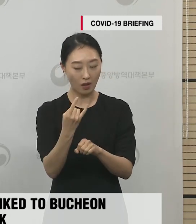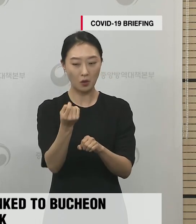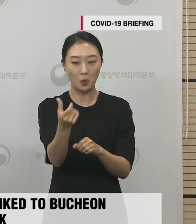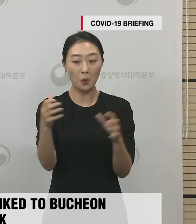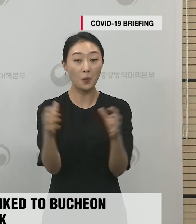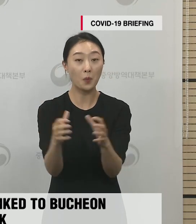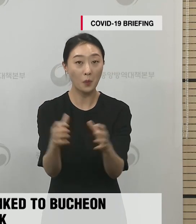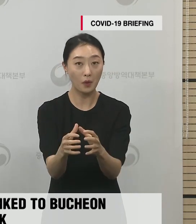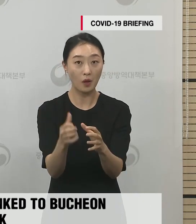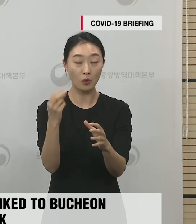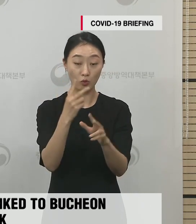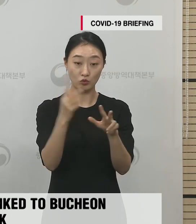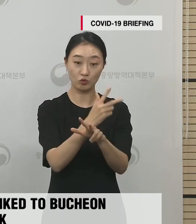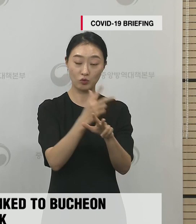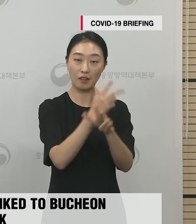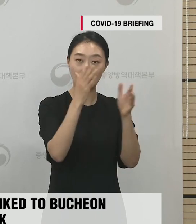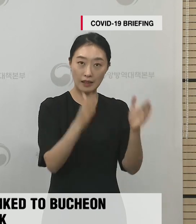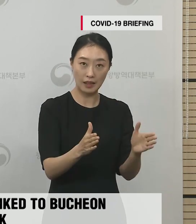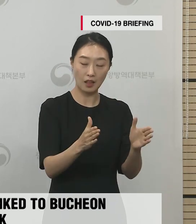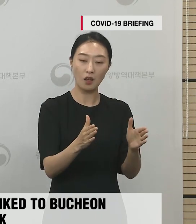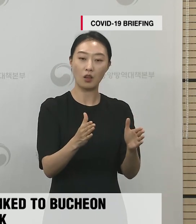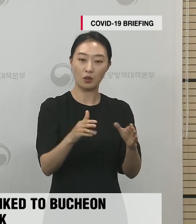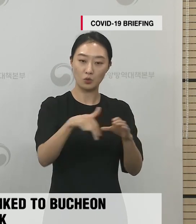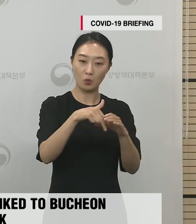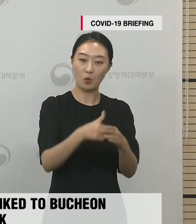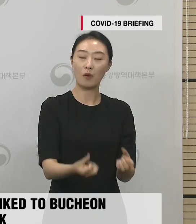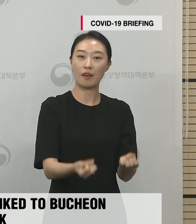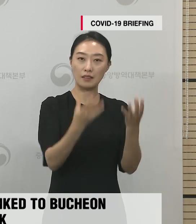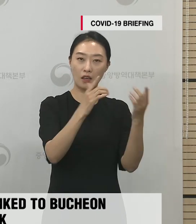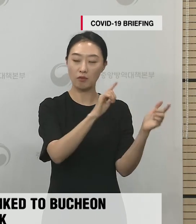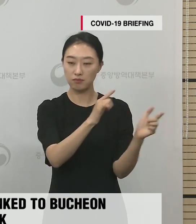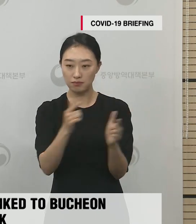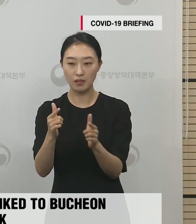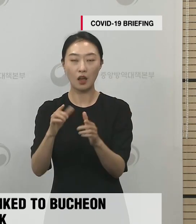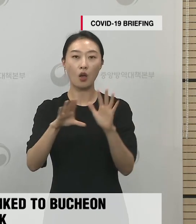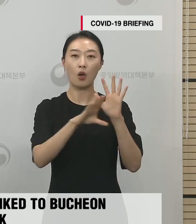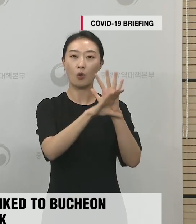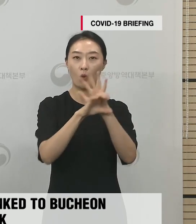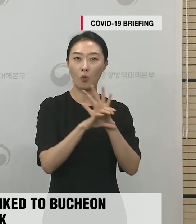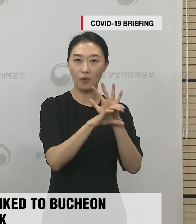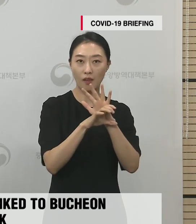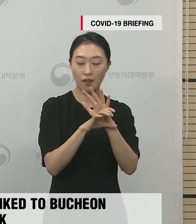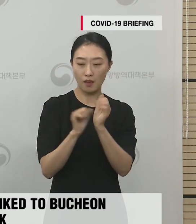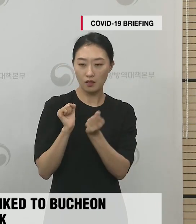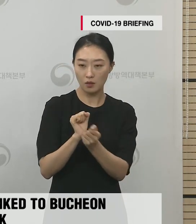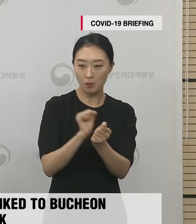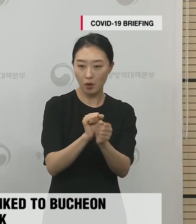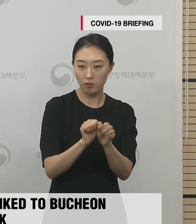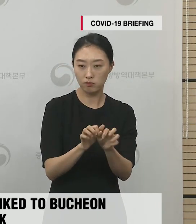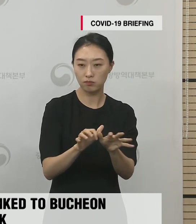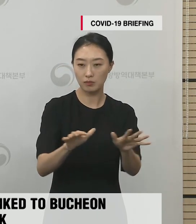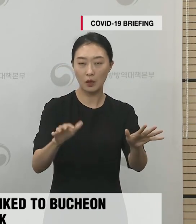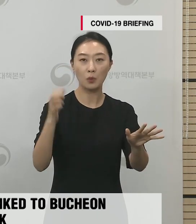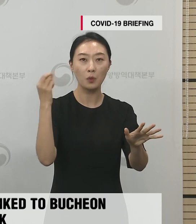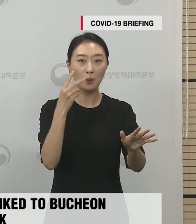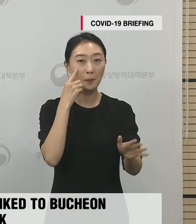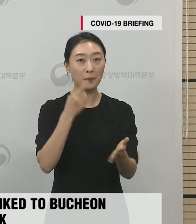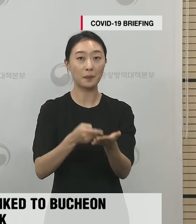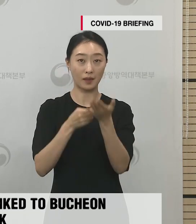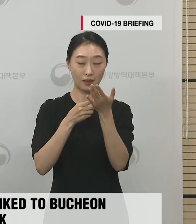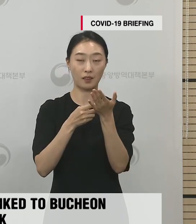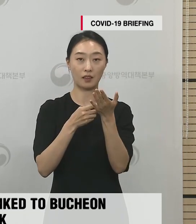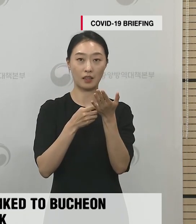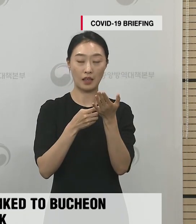small groups of Bible studies, weekday meetings, and other religious gatherings. And we have seen that